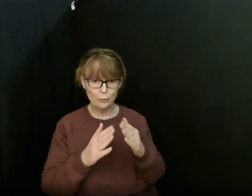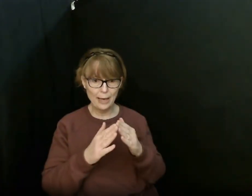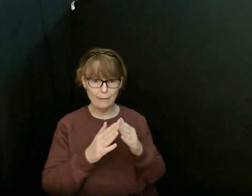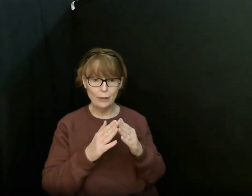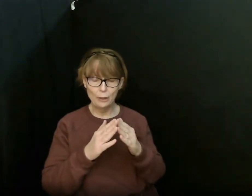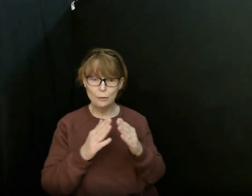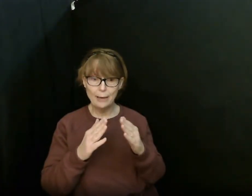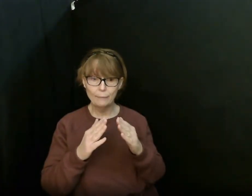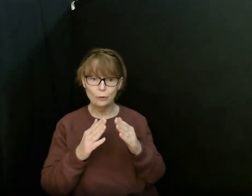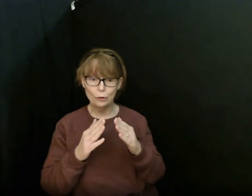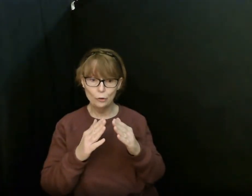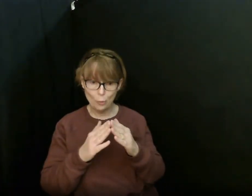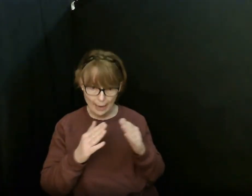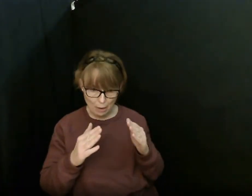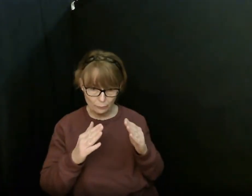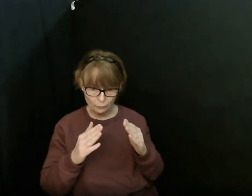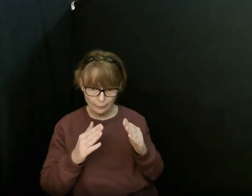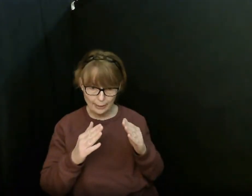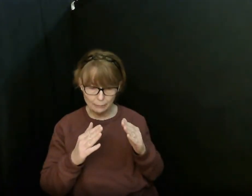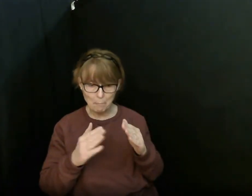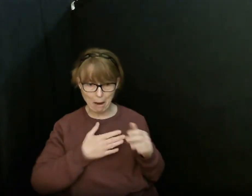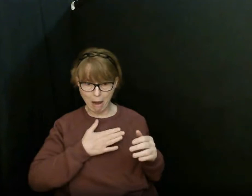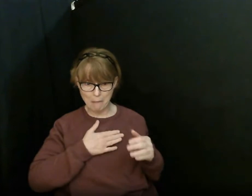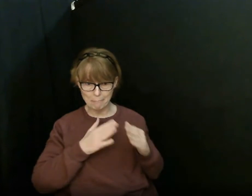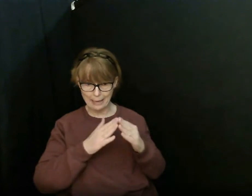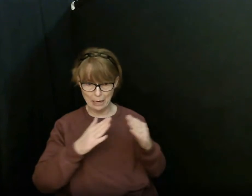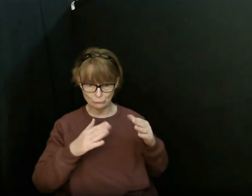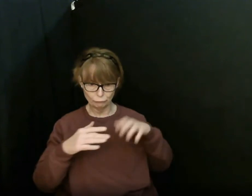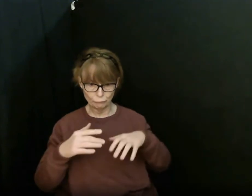have your house, right? This is my